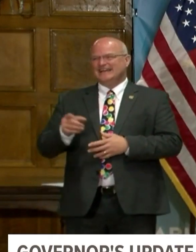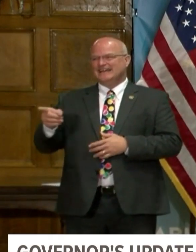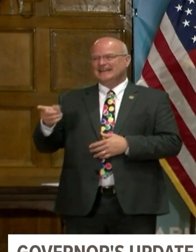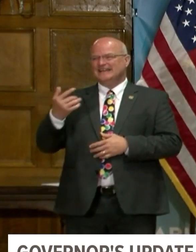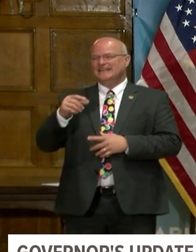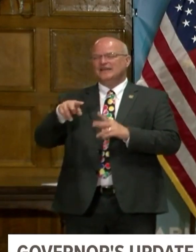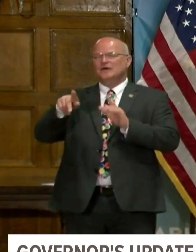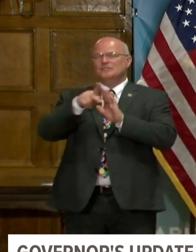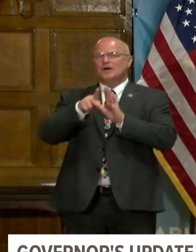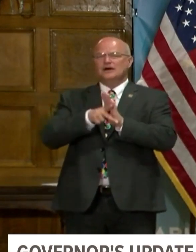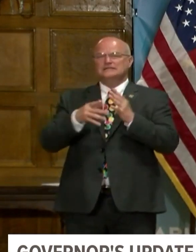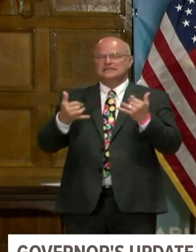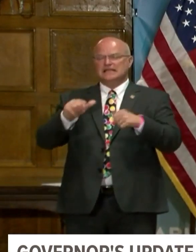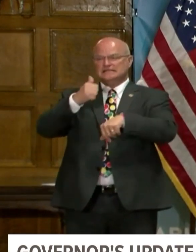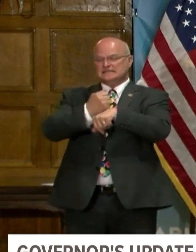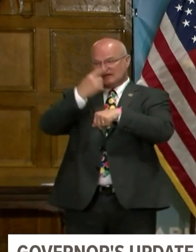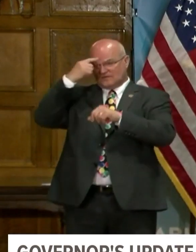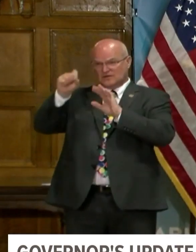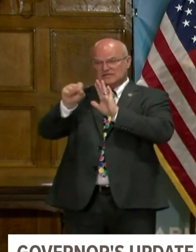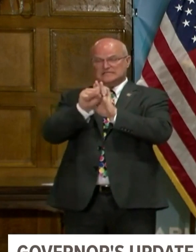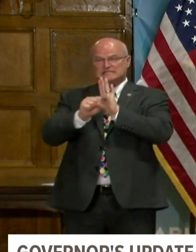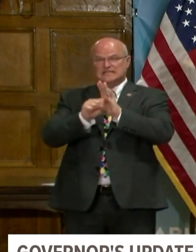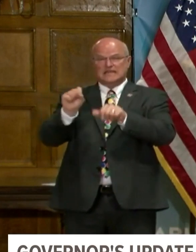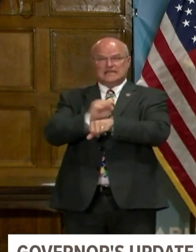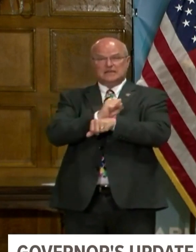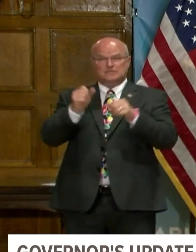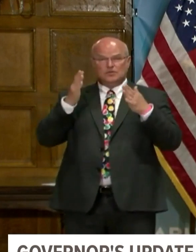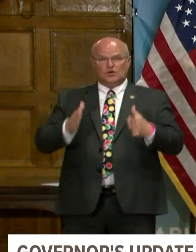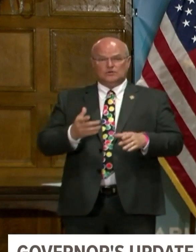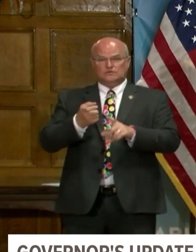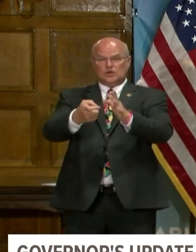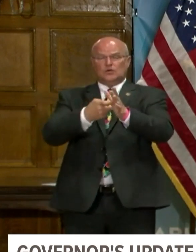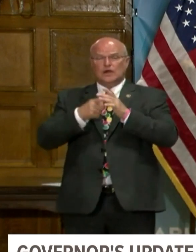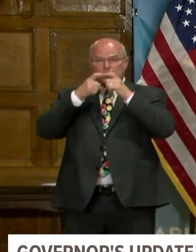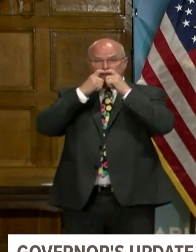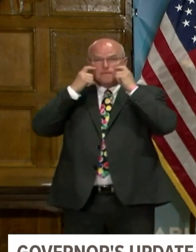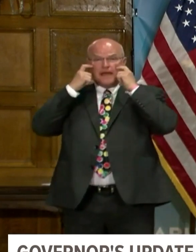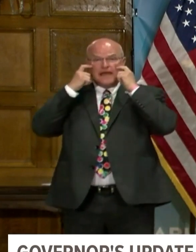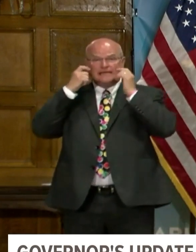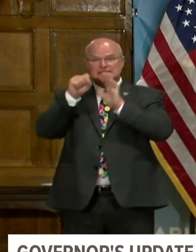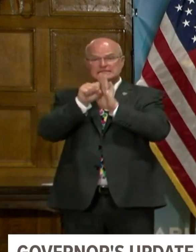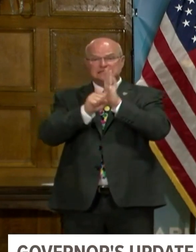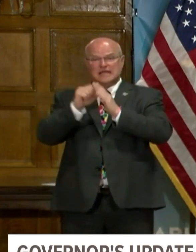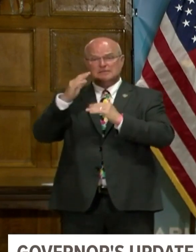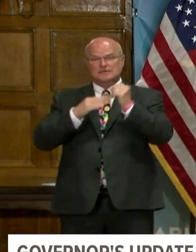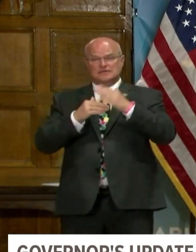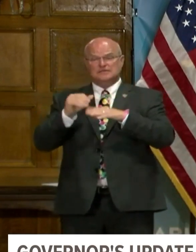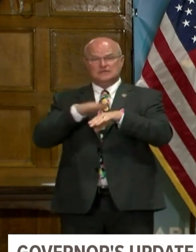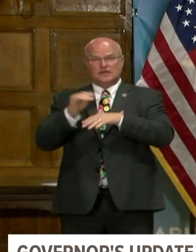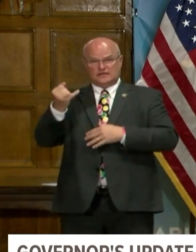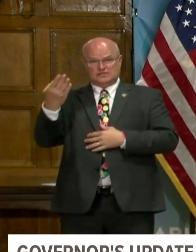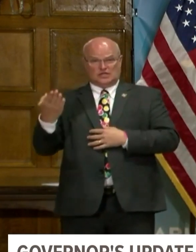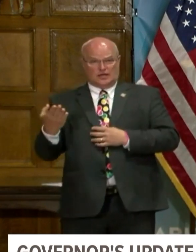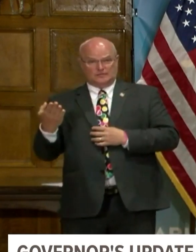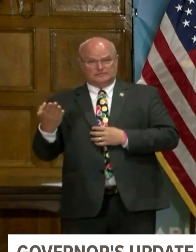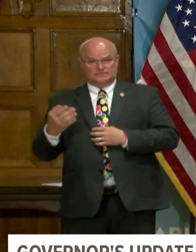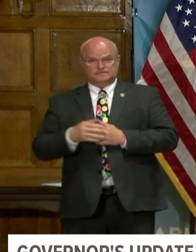Is there a policy now for state employees? Are they required to wear masks in state buildings on the